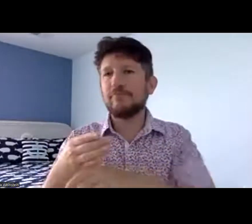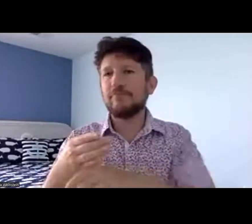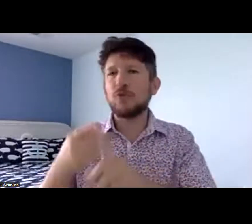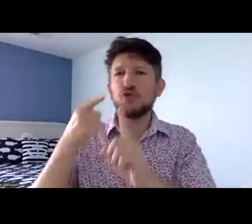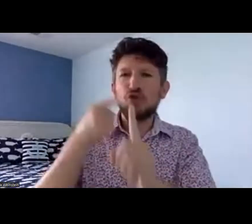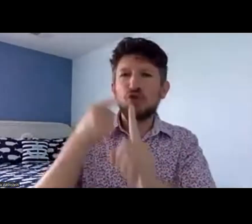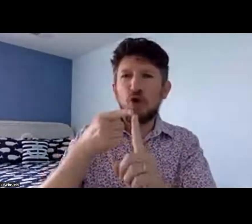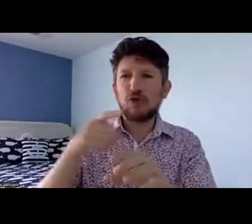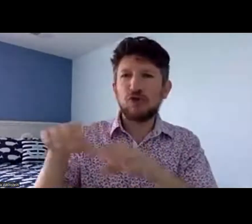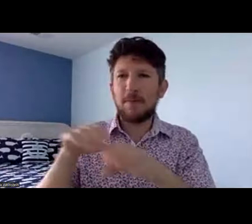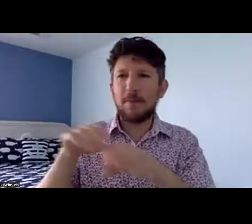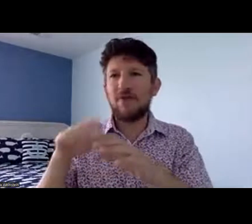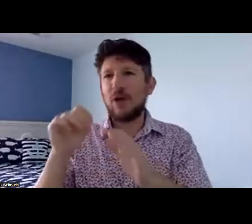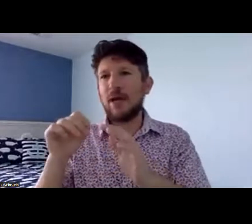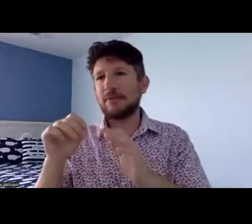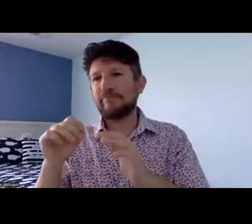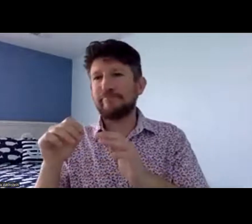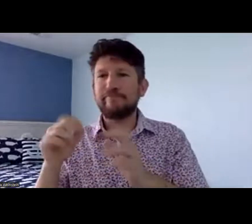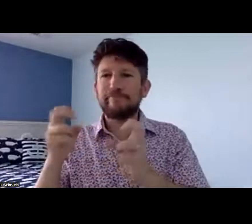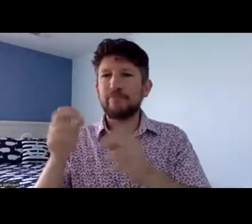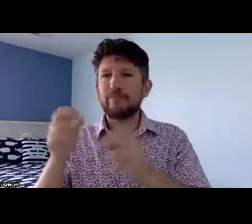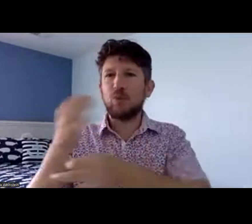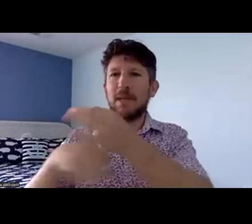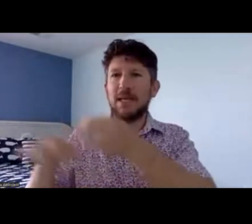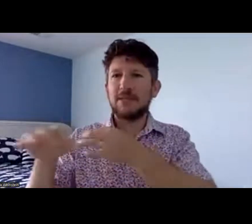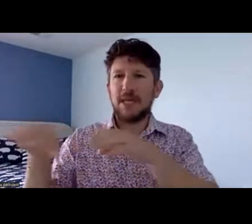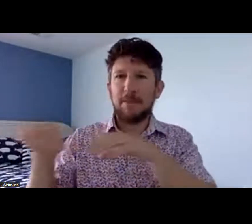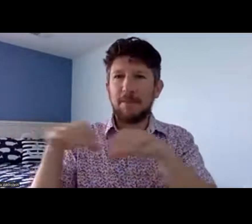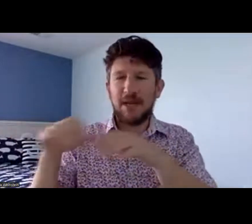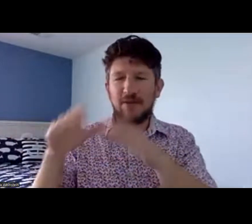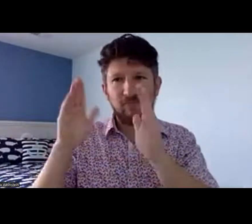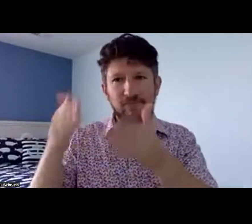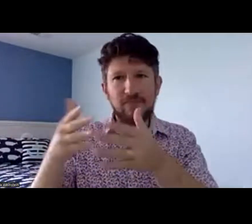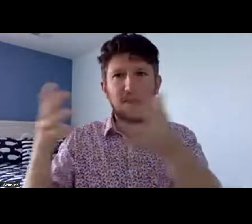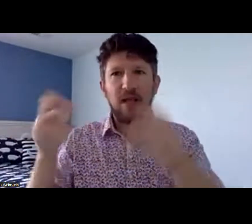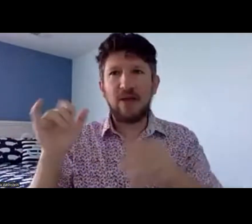And that is the goal is behavioral improvement.